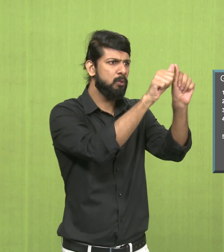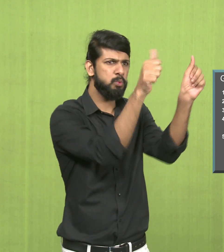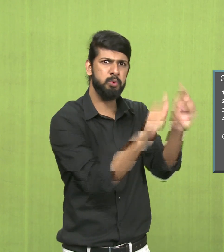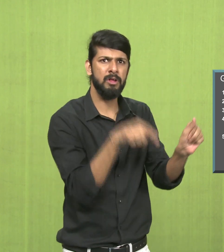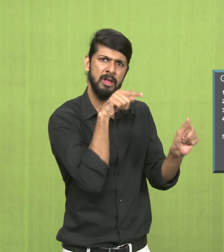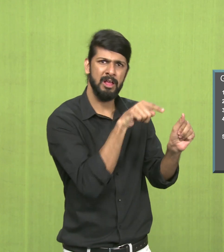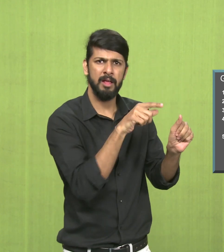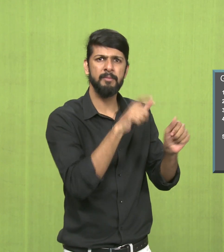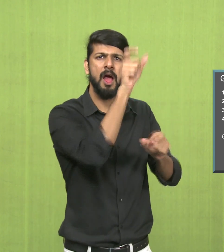the figures